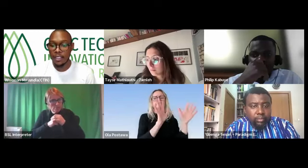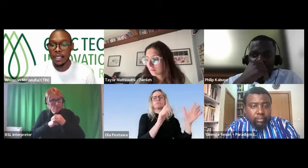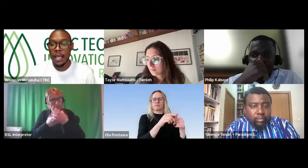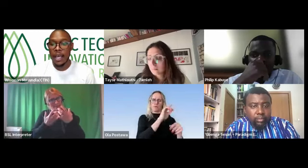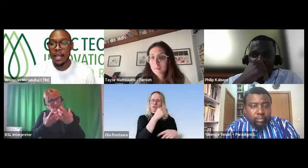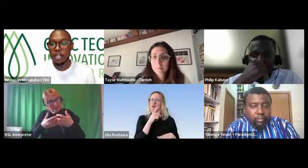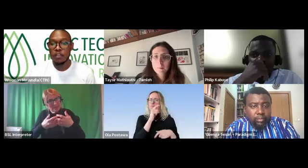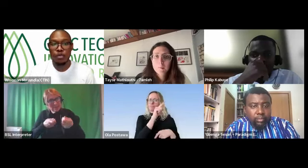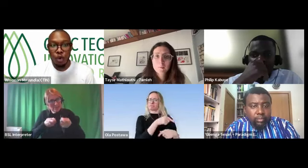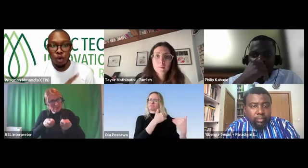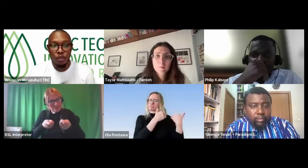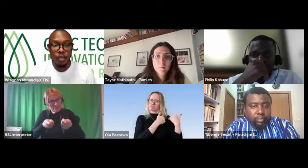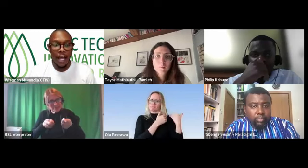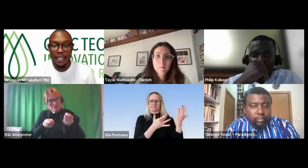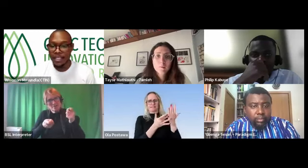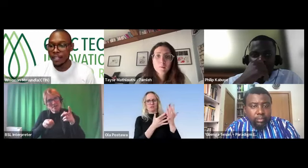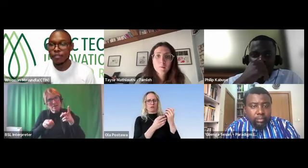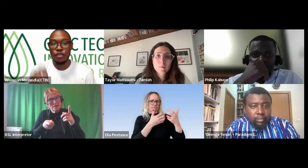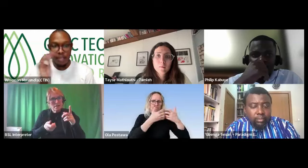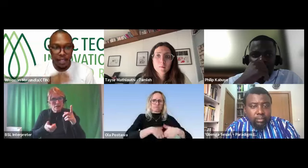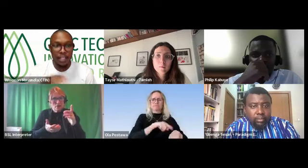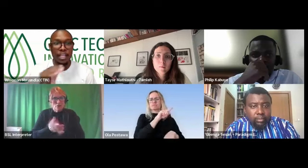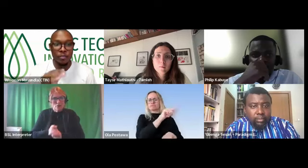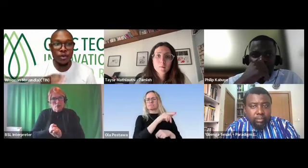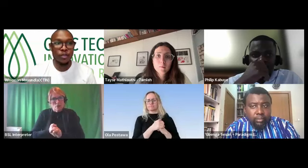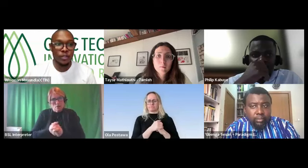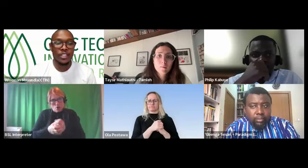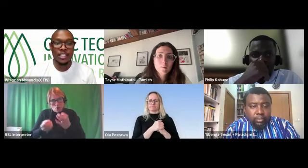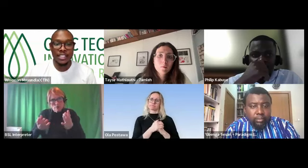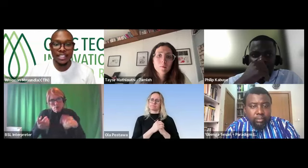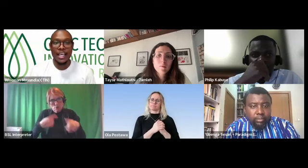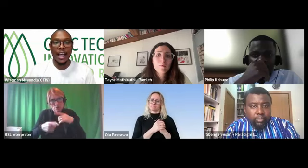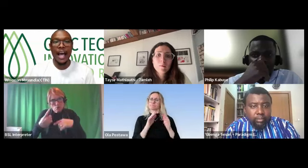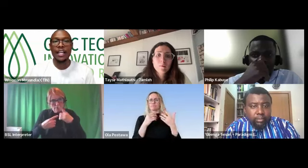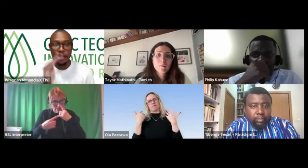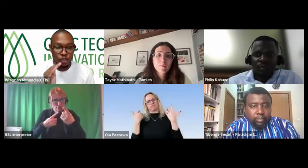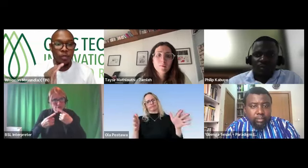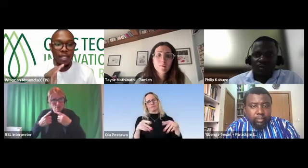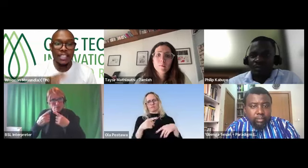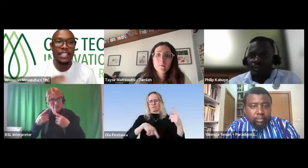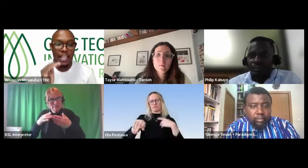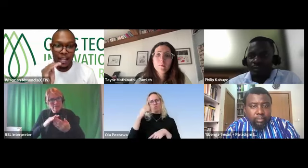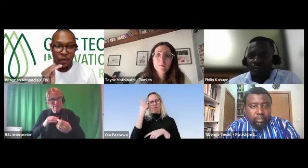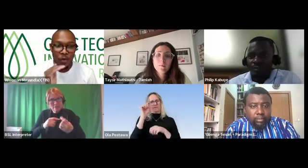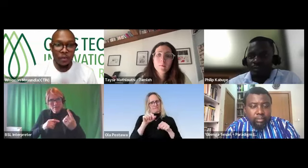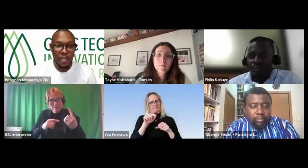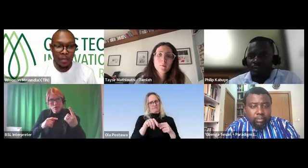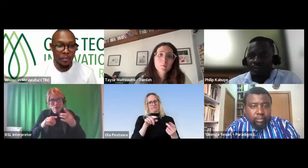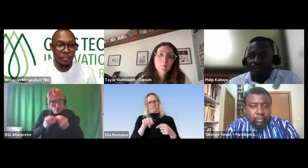tech governance? And I'll give it to all of you guys. And if you can keep your responses under